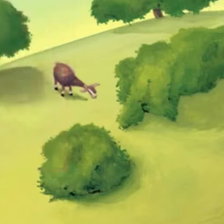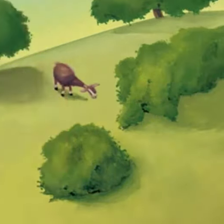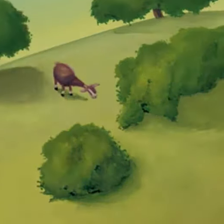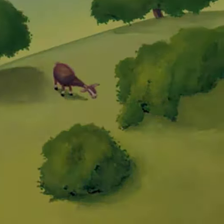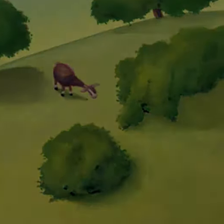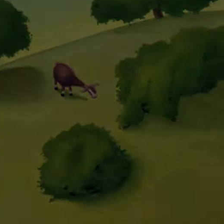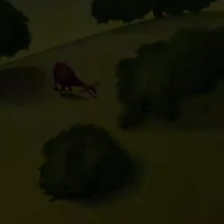I'm little coffee. I'm